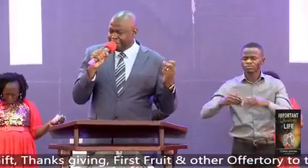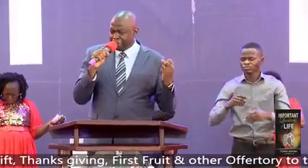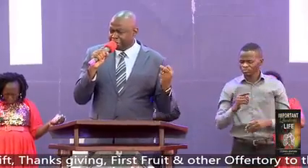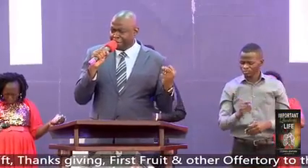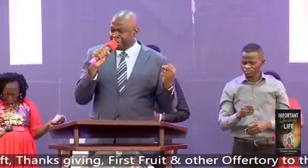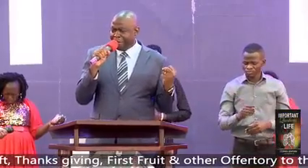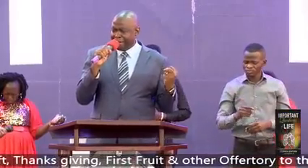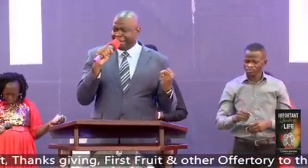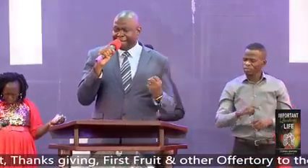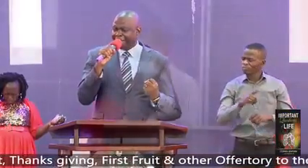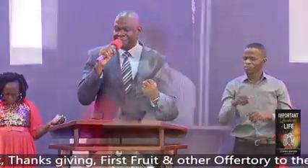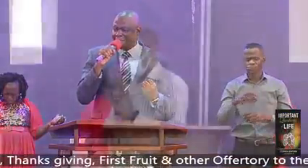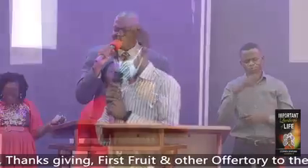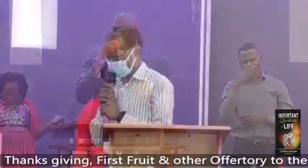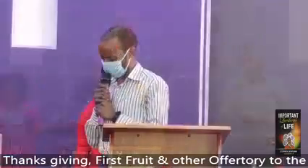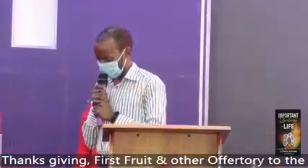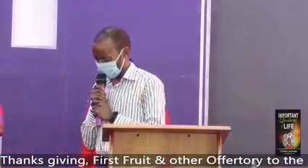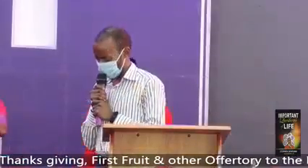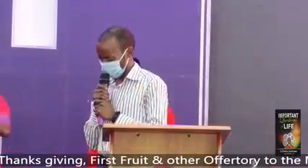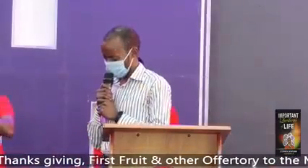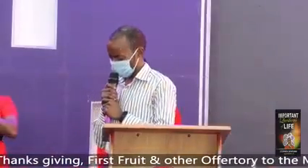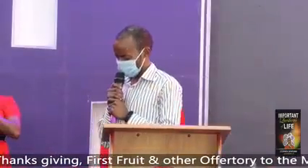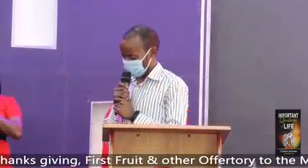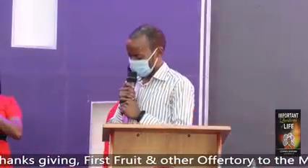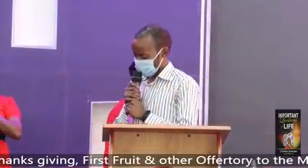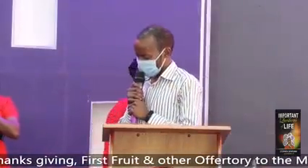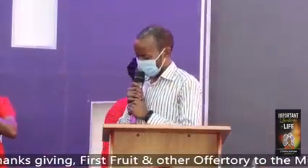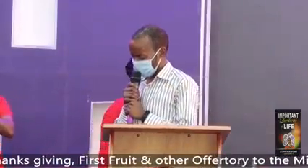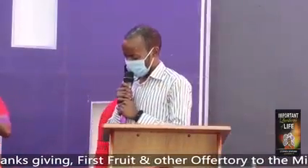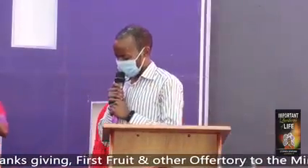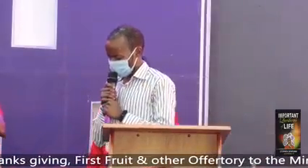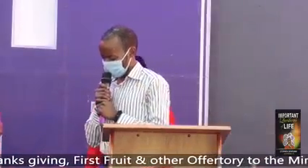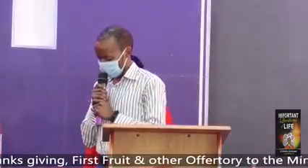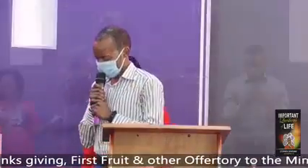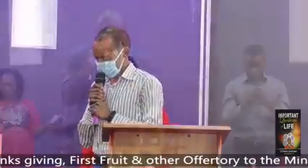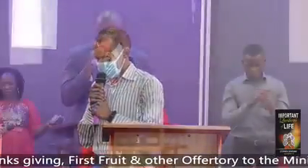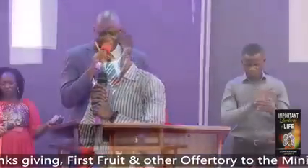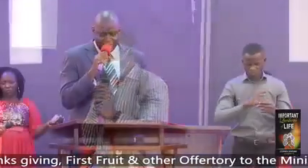generation, give us the grace, O Lord. In the name of Jesus Christ.